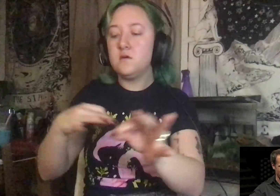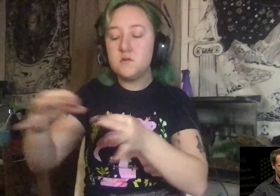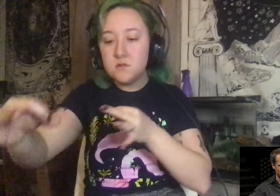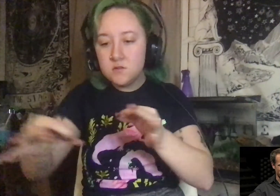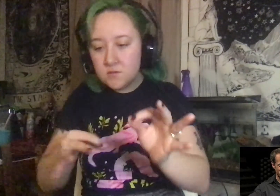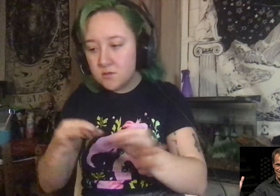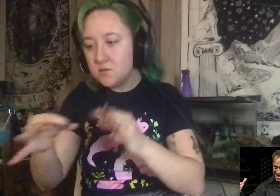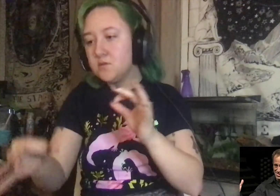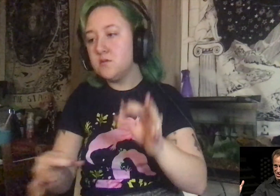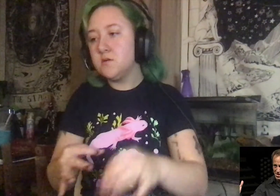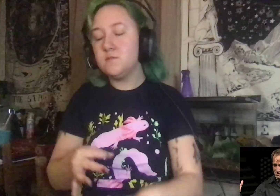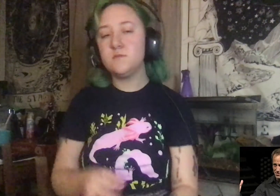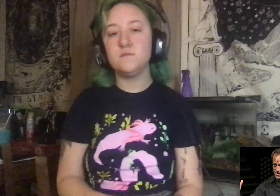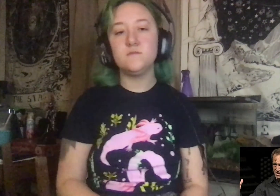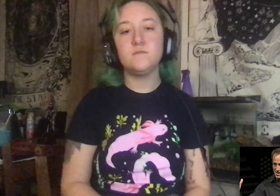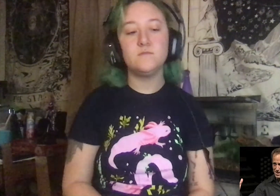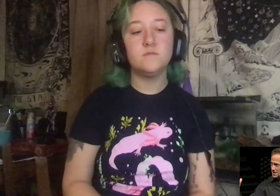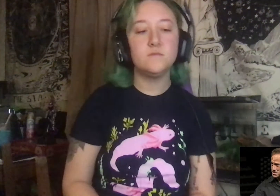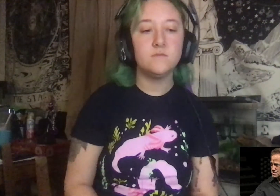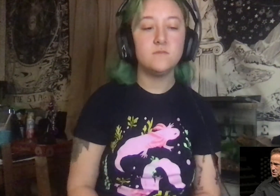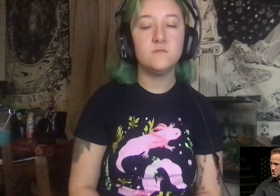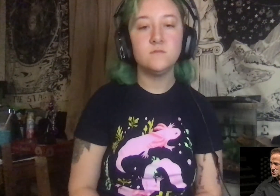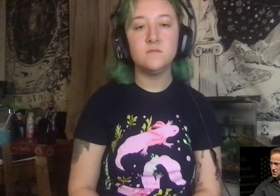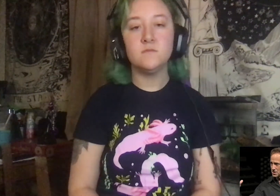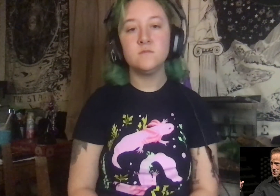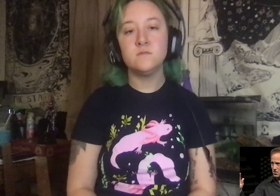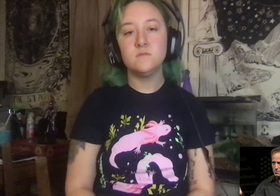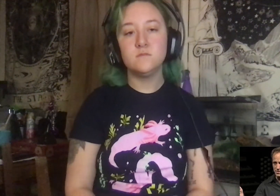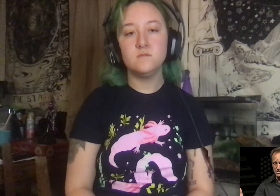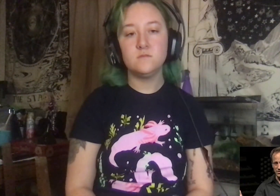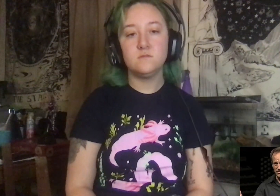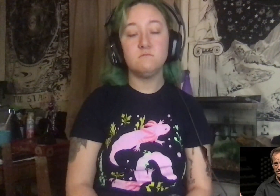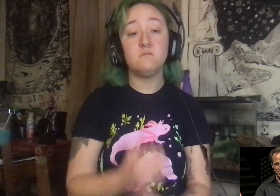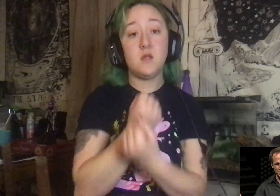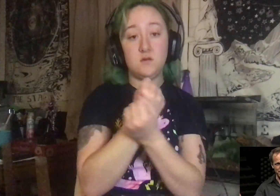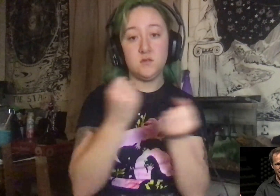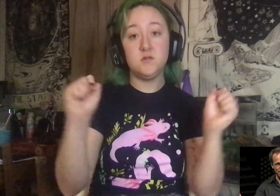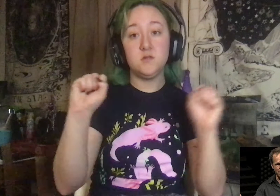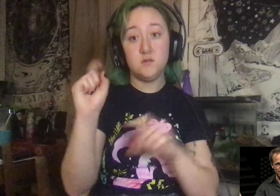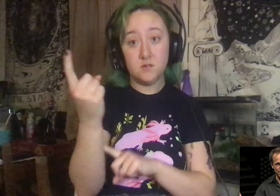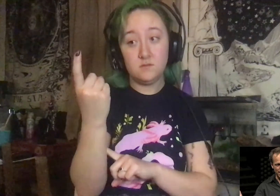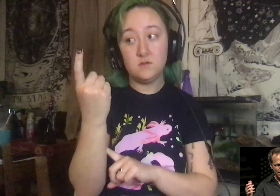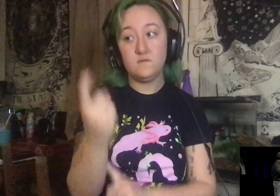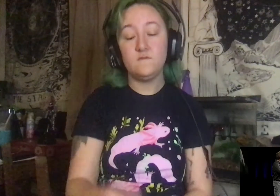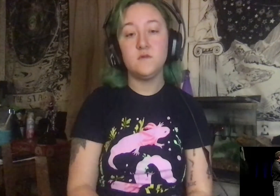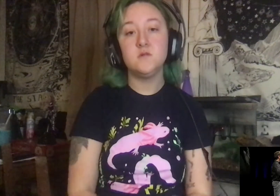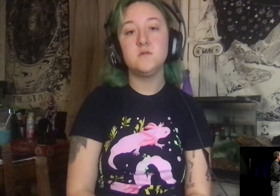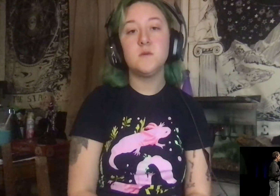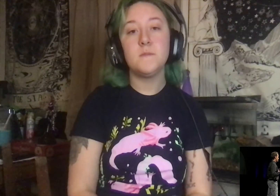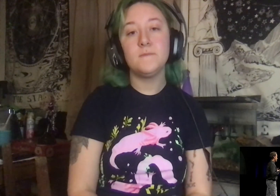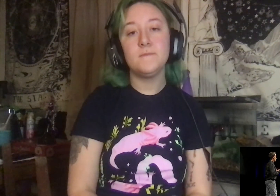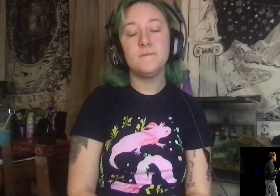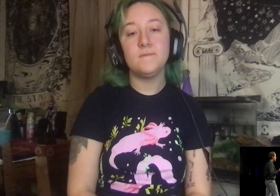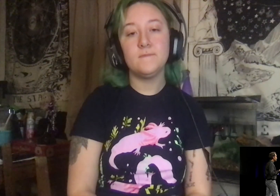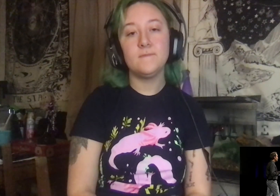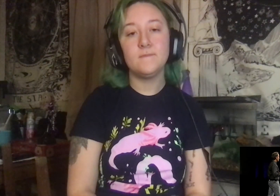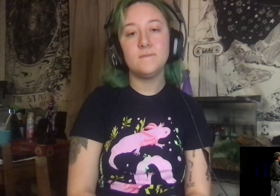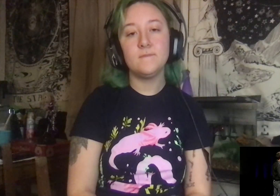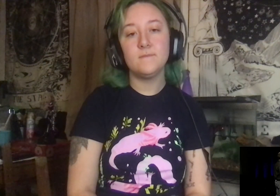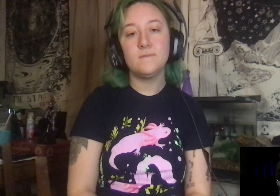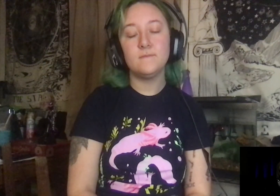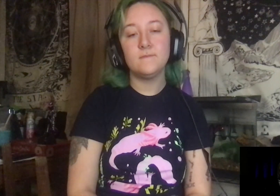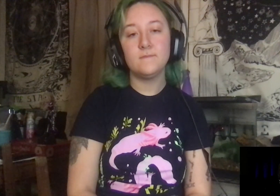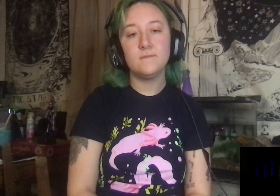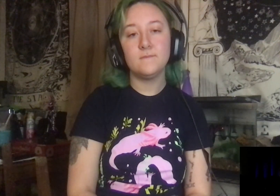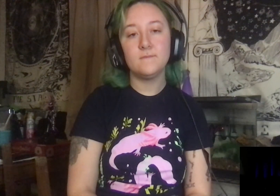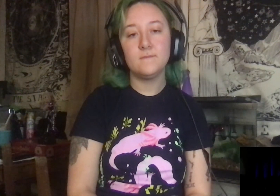right now. That stuff, it's suddenly all been turned on its head. Safety. Safety